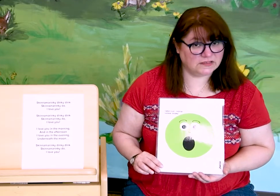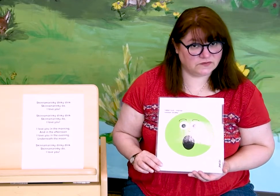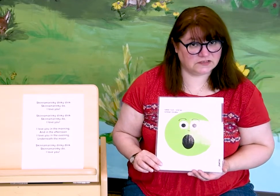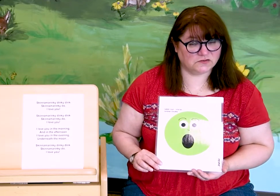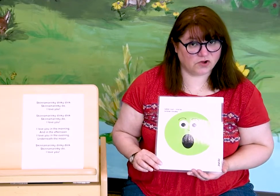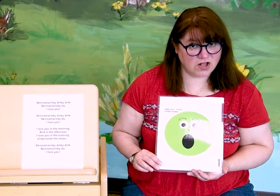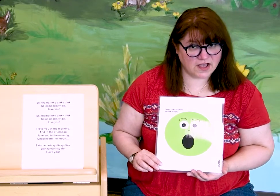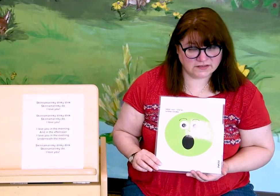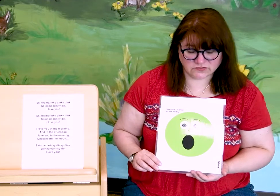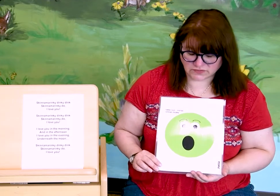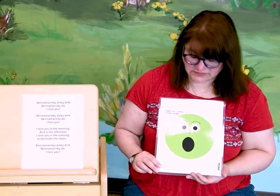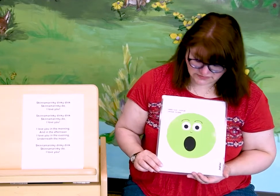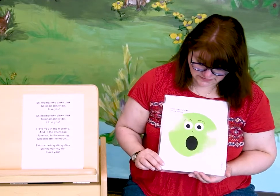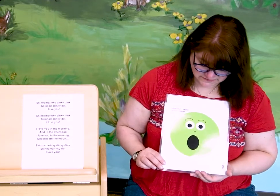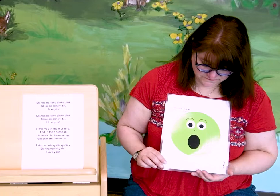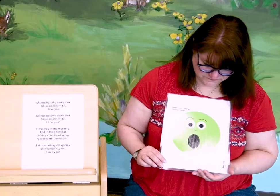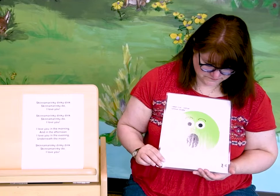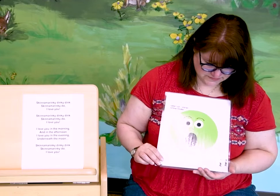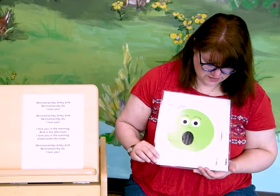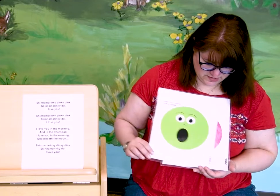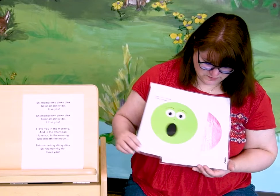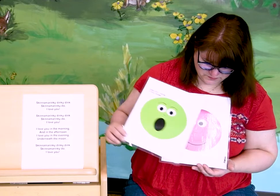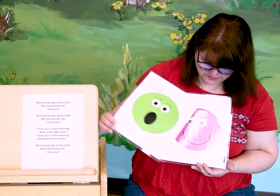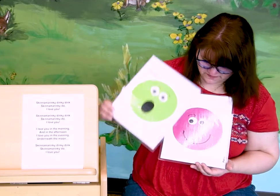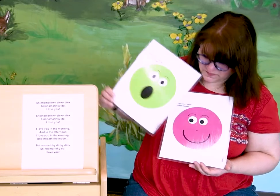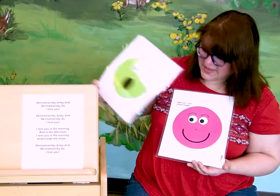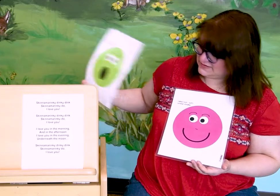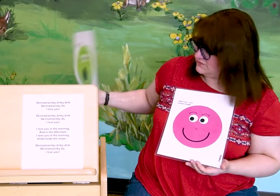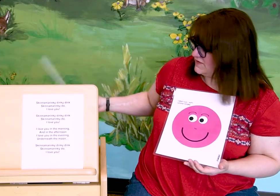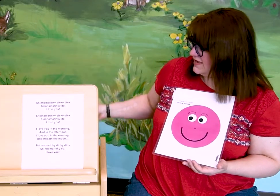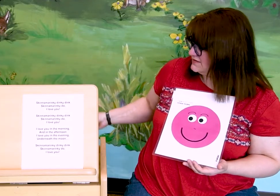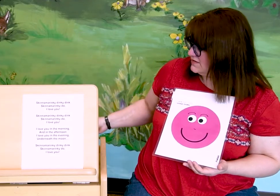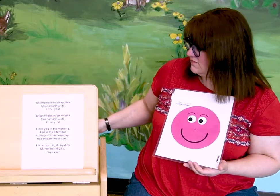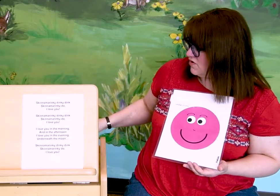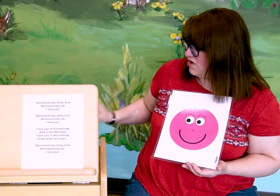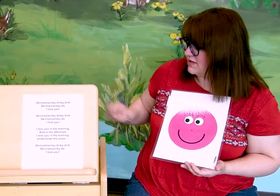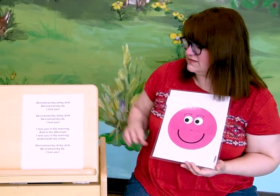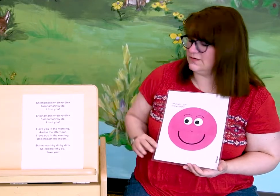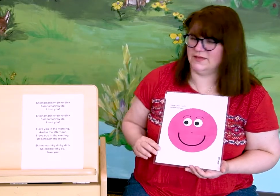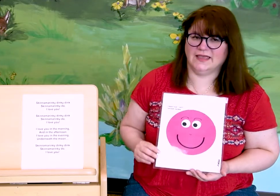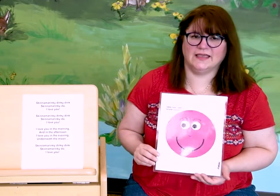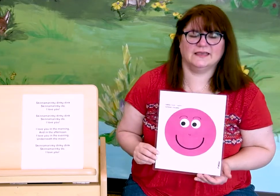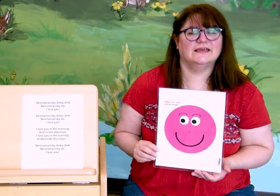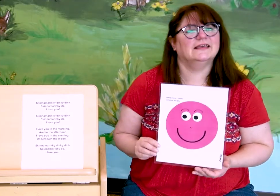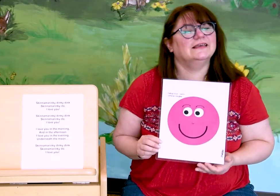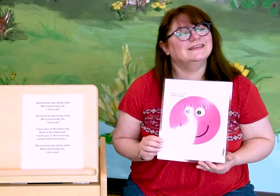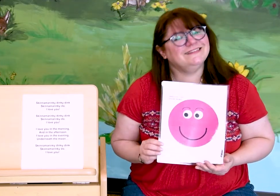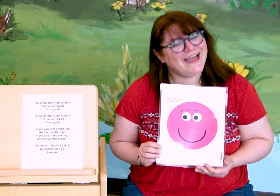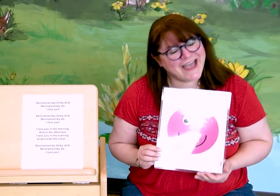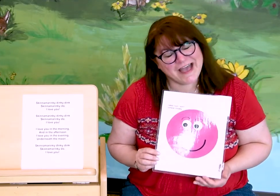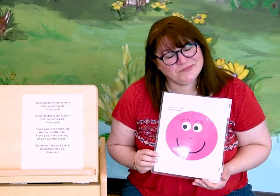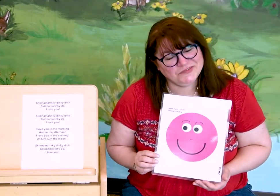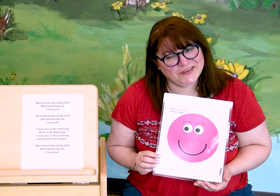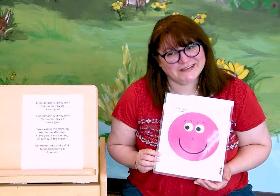faces for all kinds of reasons. But the best face of all to make is a happy face.